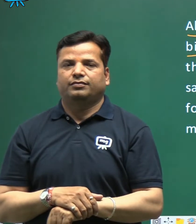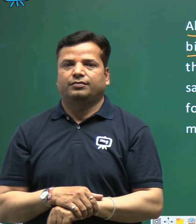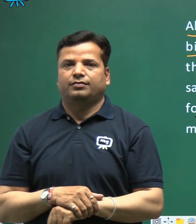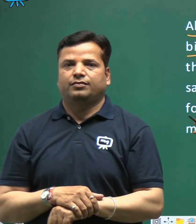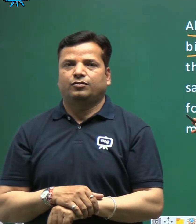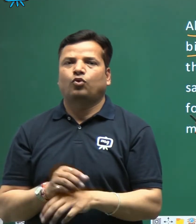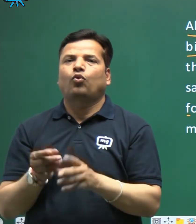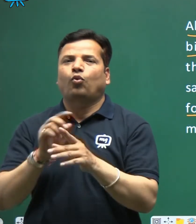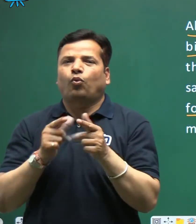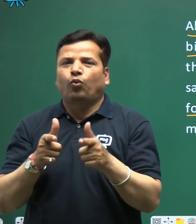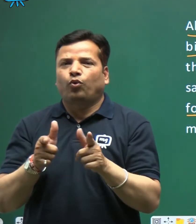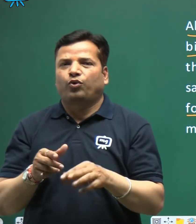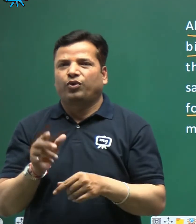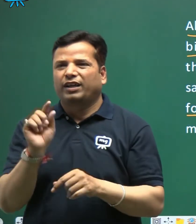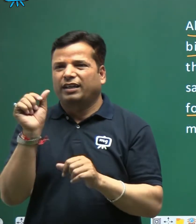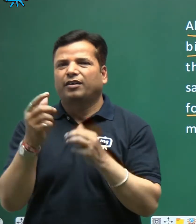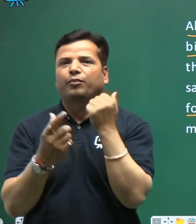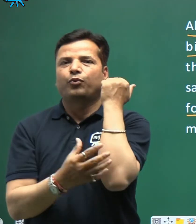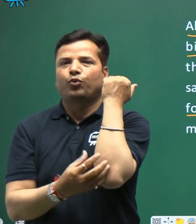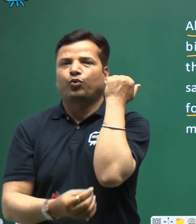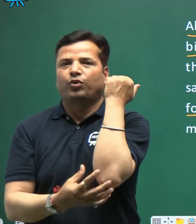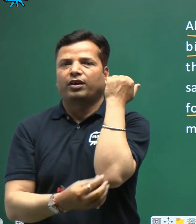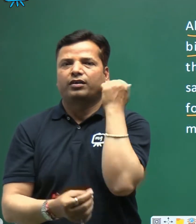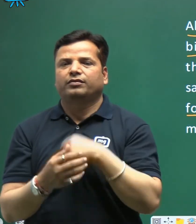for a poor